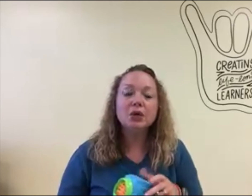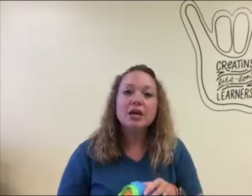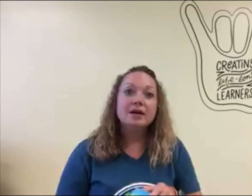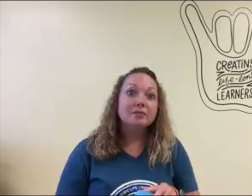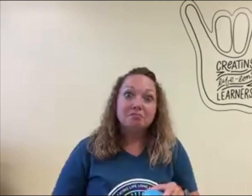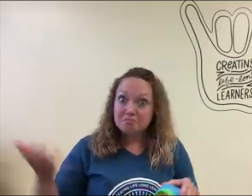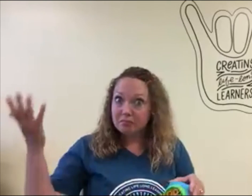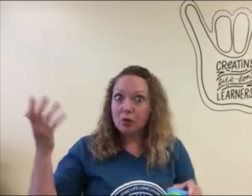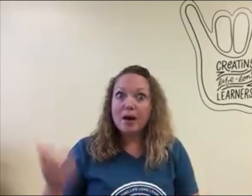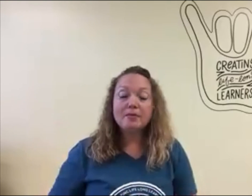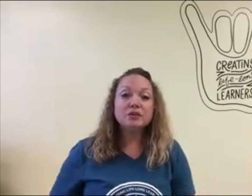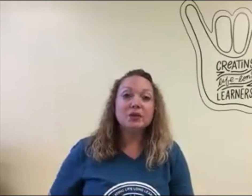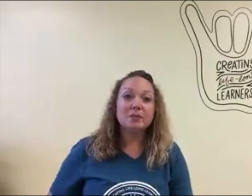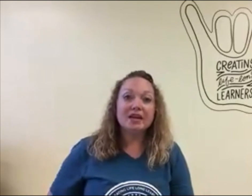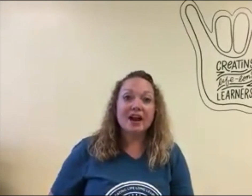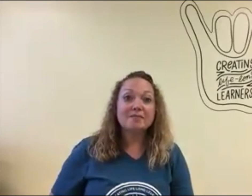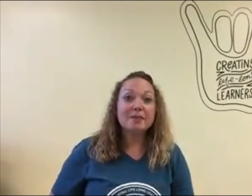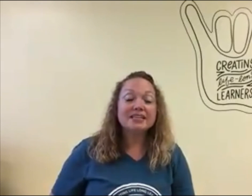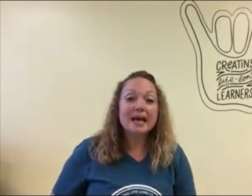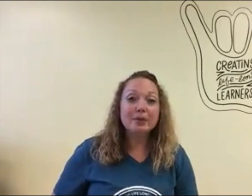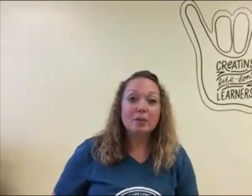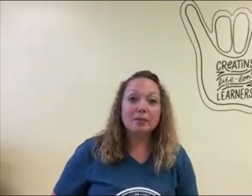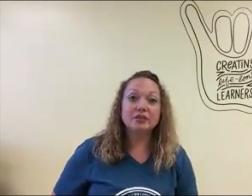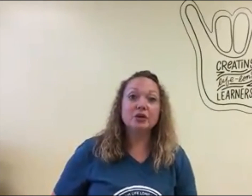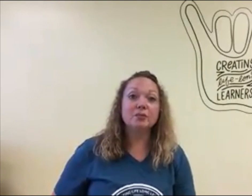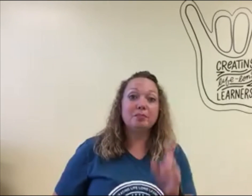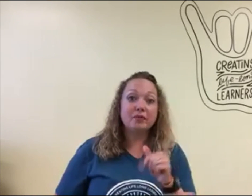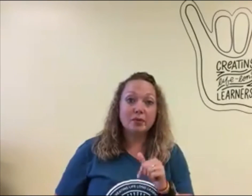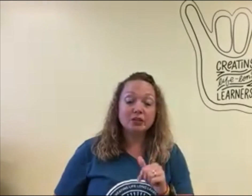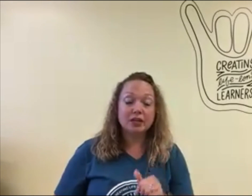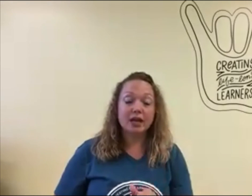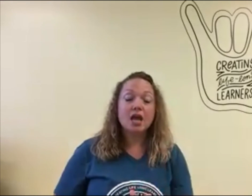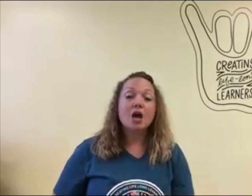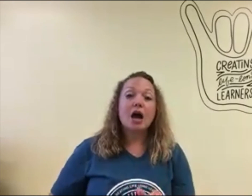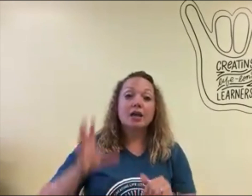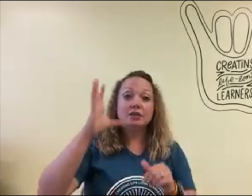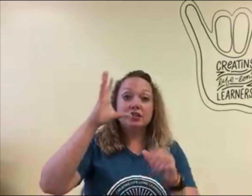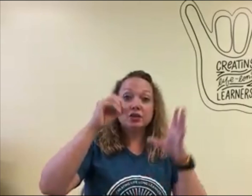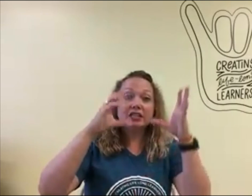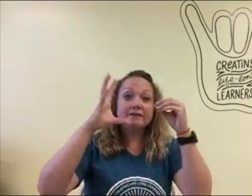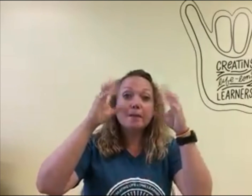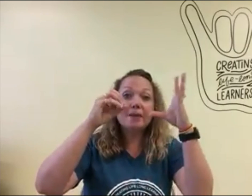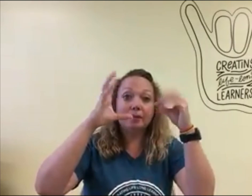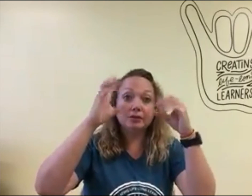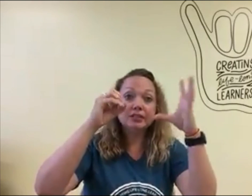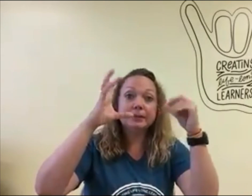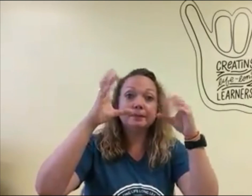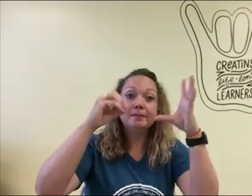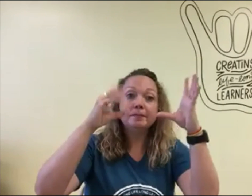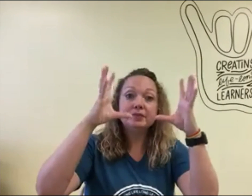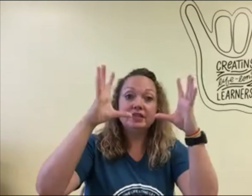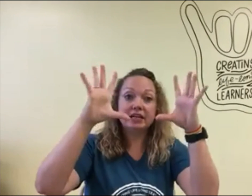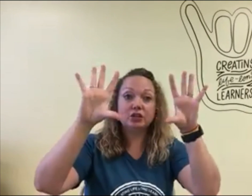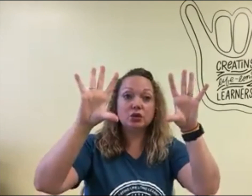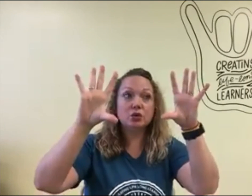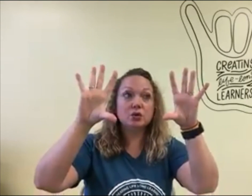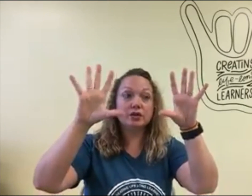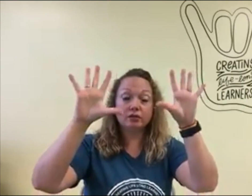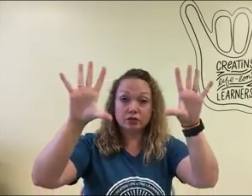blow bubbles with me or have mom and dad blow bubbles. So before we do that, you need to know the sign for bubbles. You take your two five hands and you